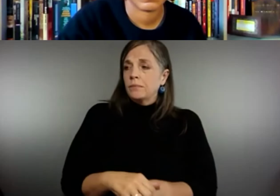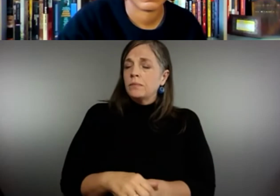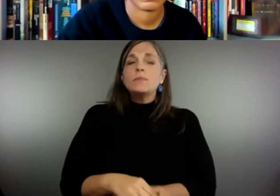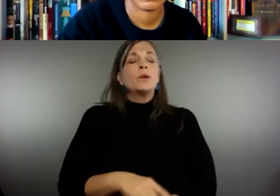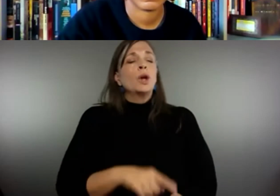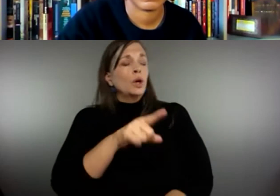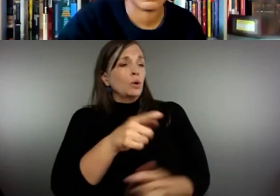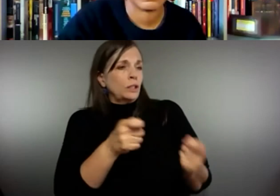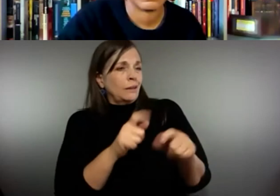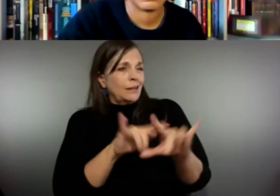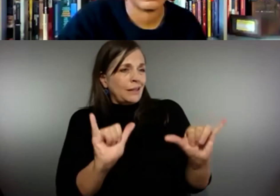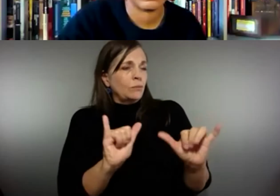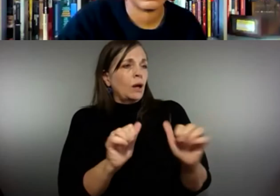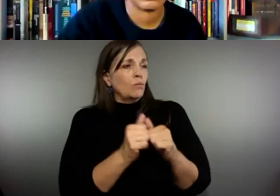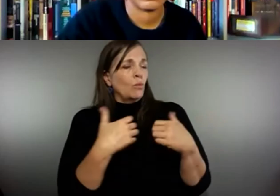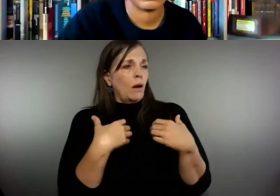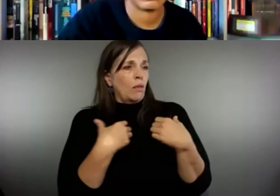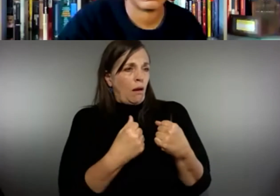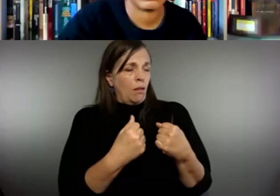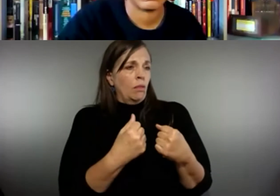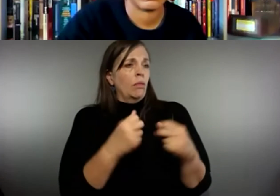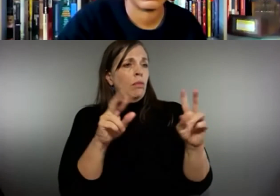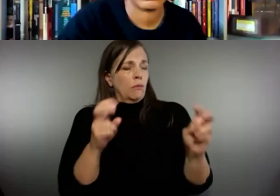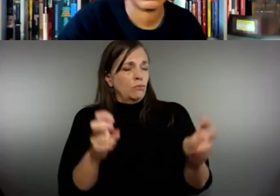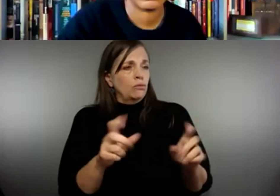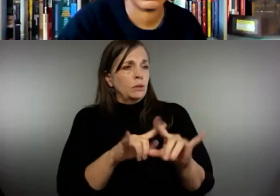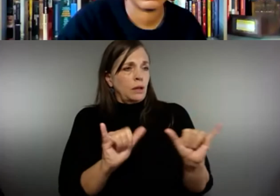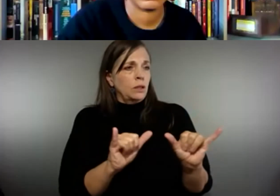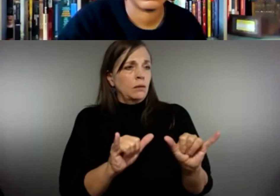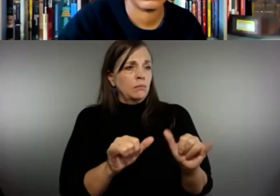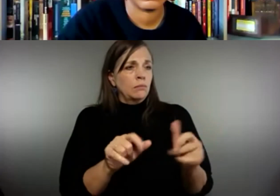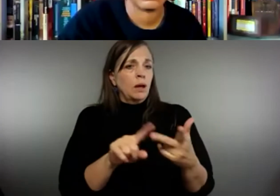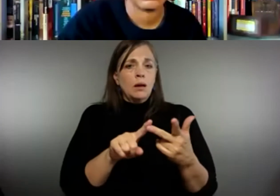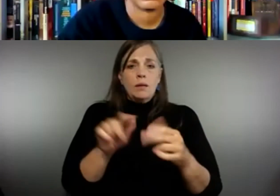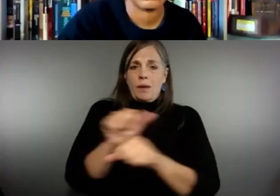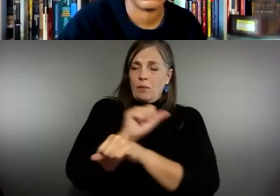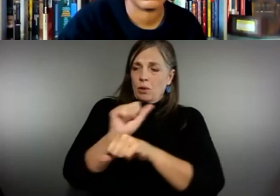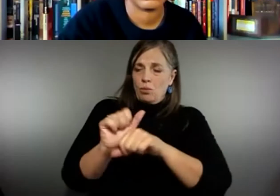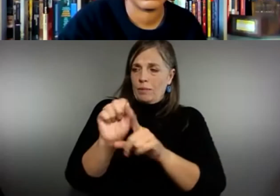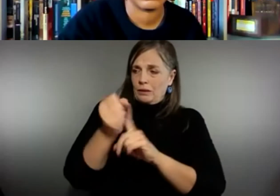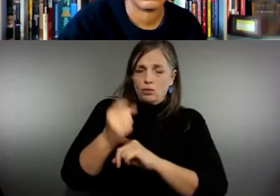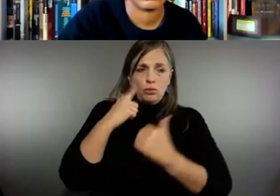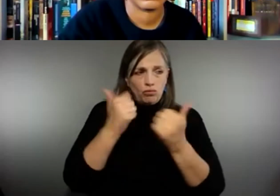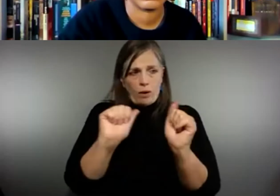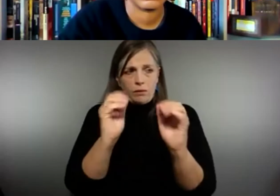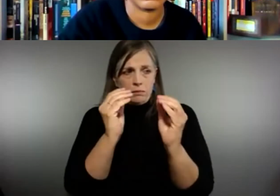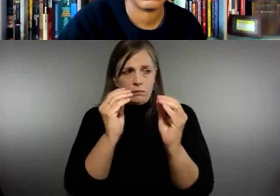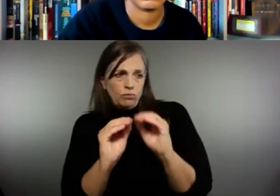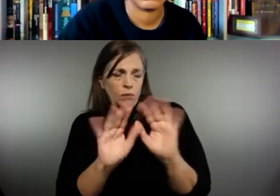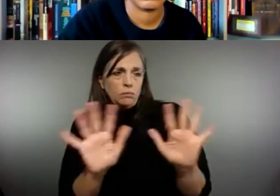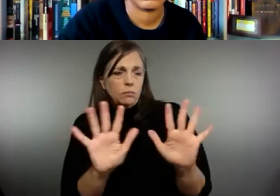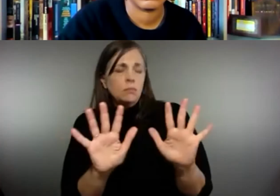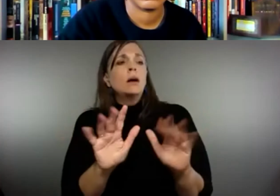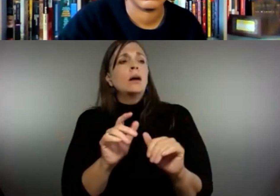at the same time and there were probably some employment issues that you were trying to put in place and so what it is too